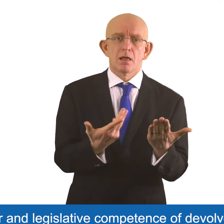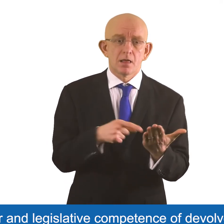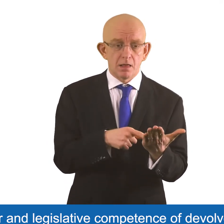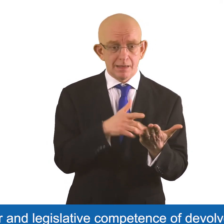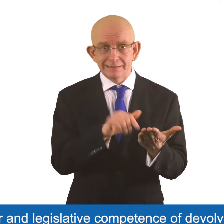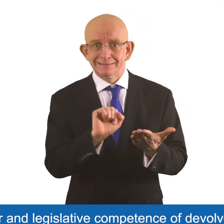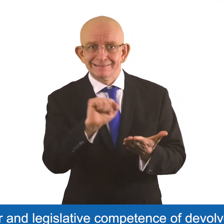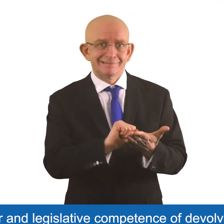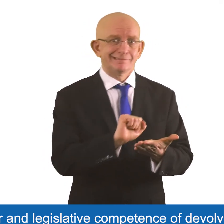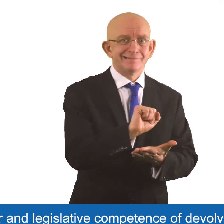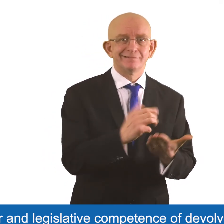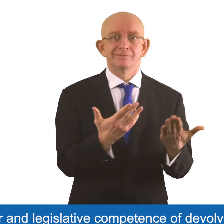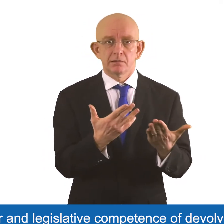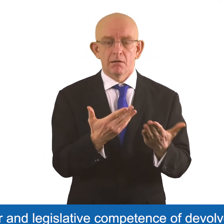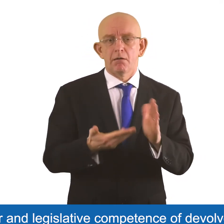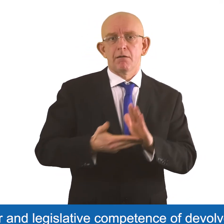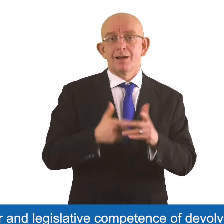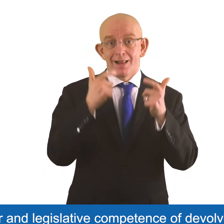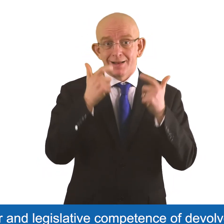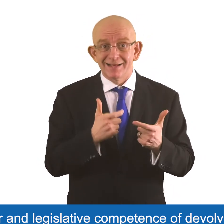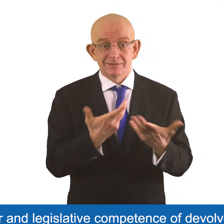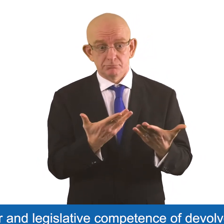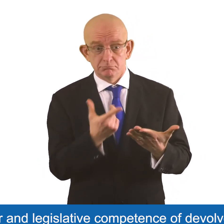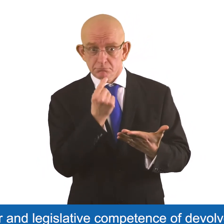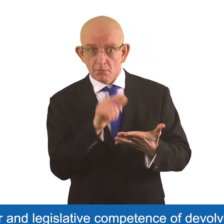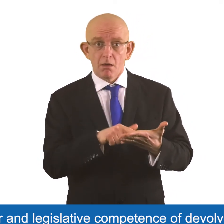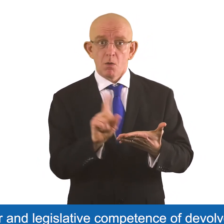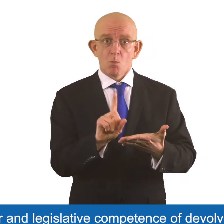Subject matter and legislative competence of devolved legislators.